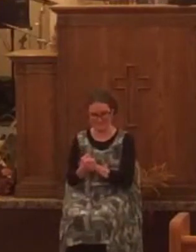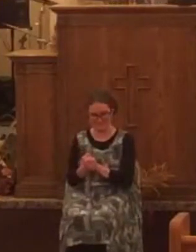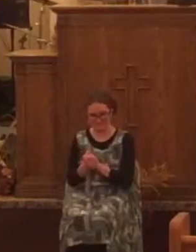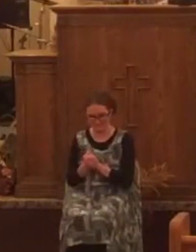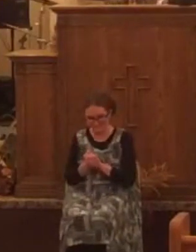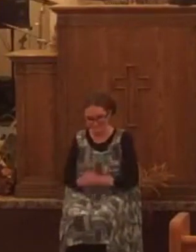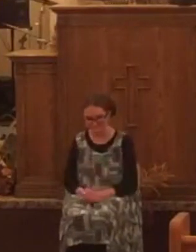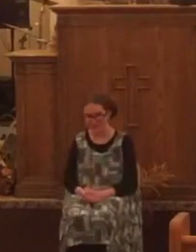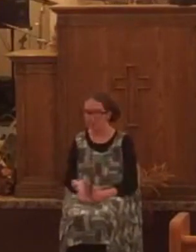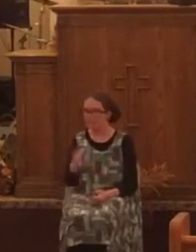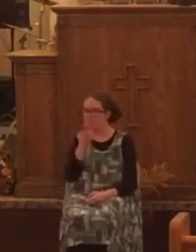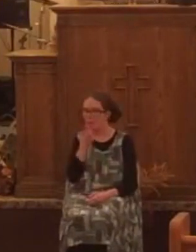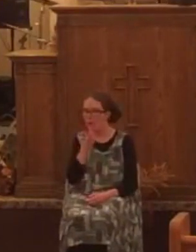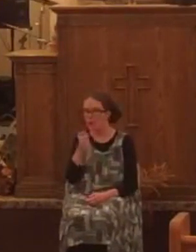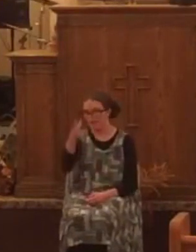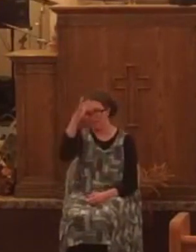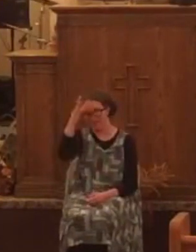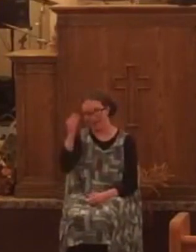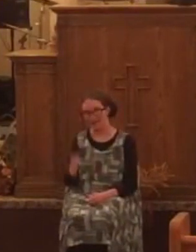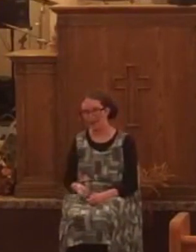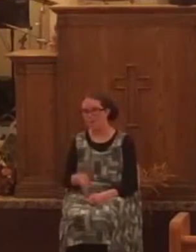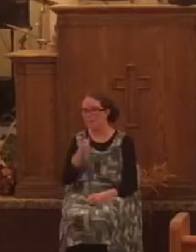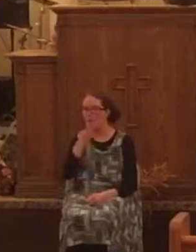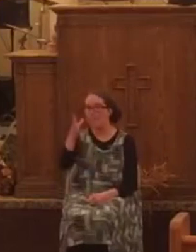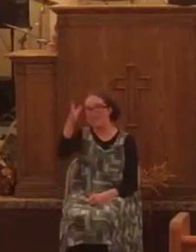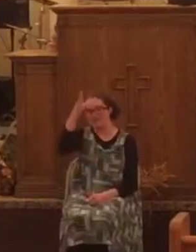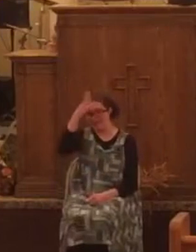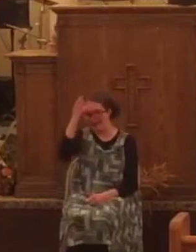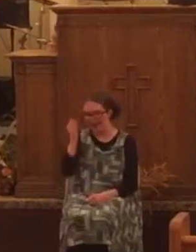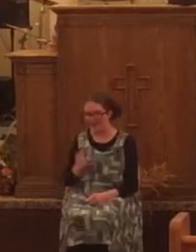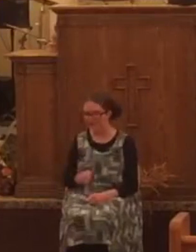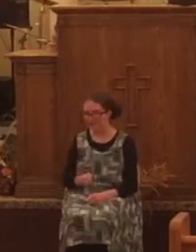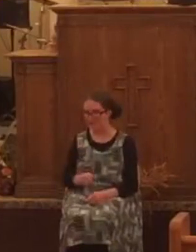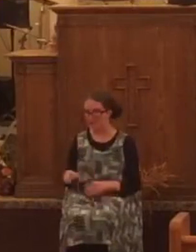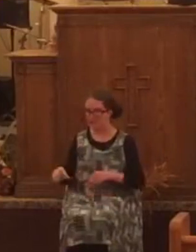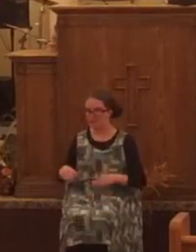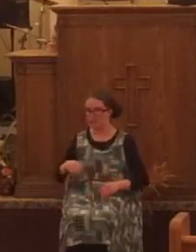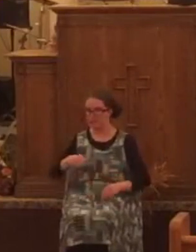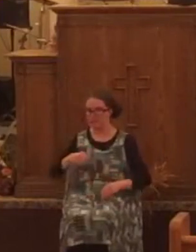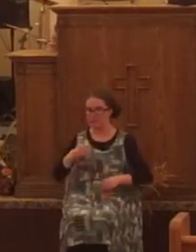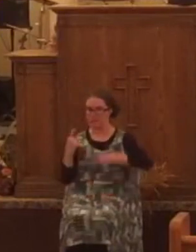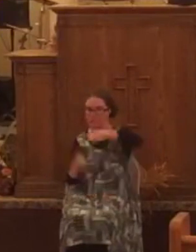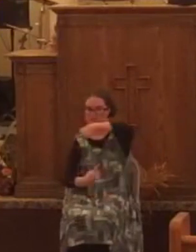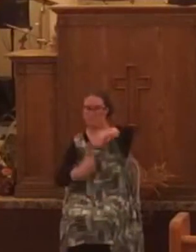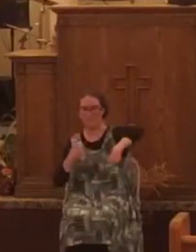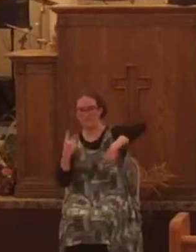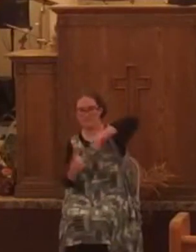Chicken. The swim. Hey, man, my mom and dad, I can remember my mom and dad doing the twist. Yeah.